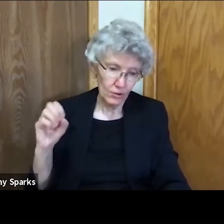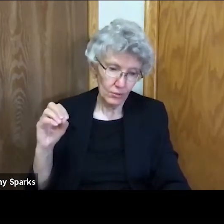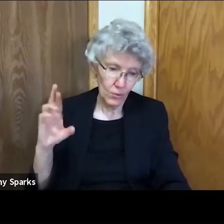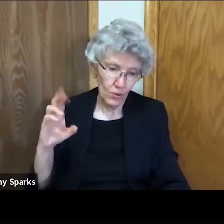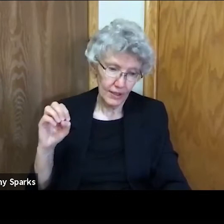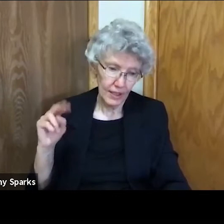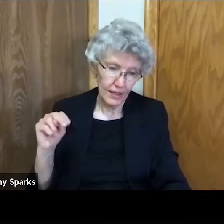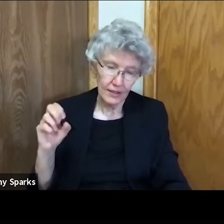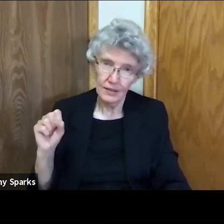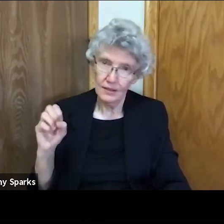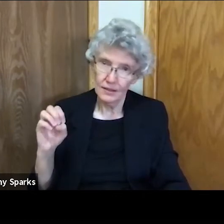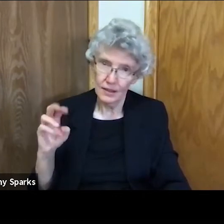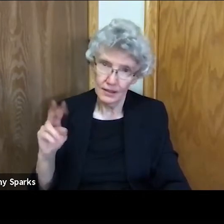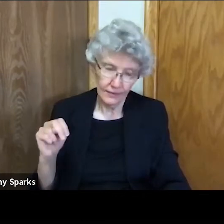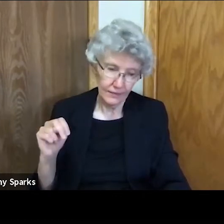Roger Sorensen,